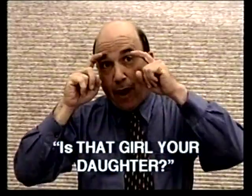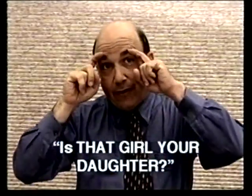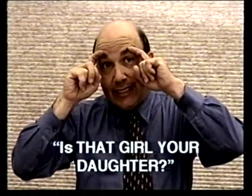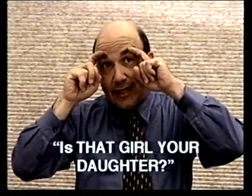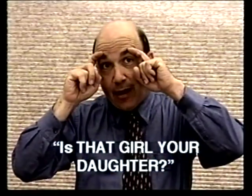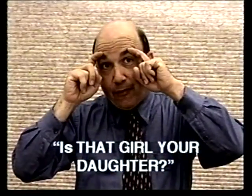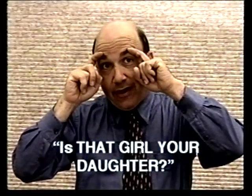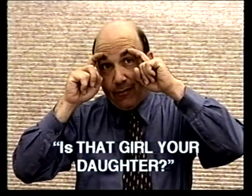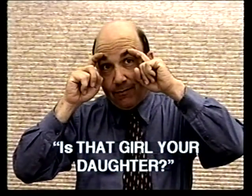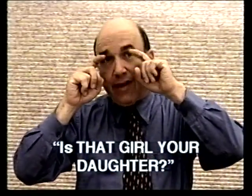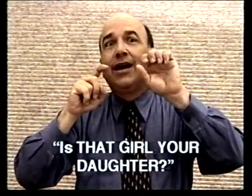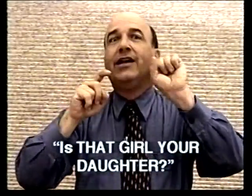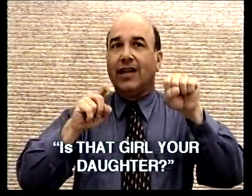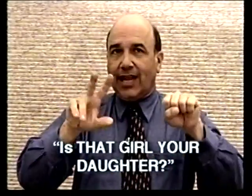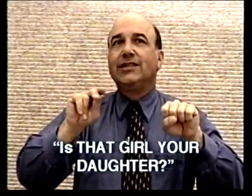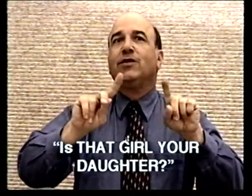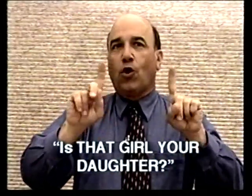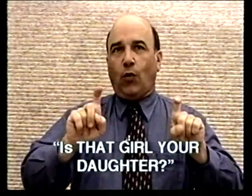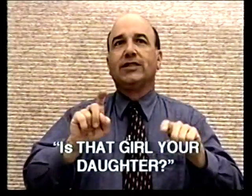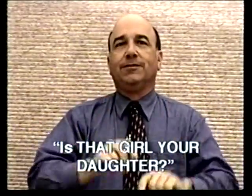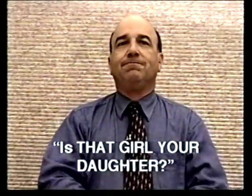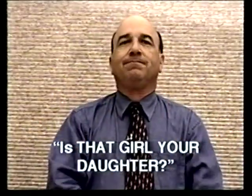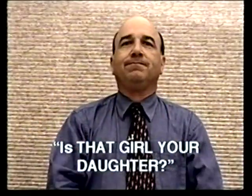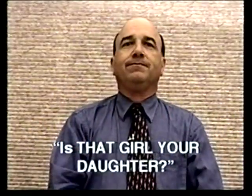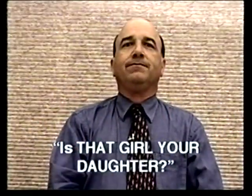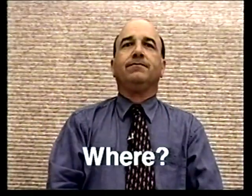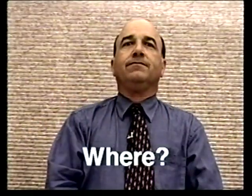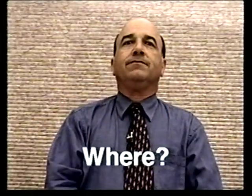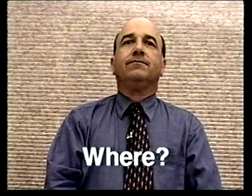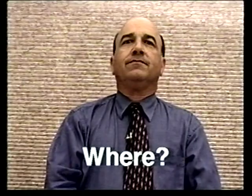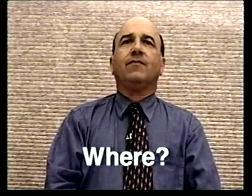my raised eyebrow? Yes, no question.